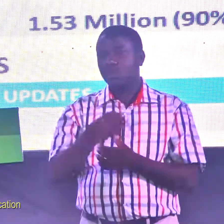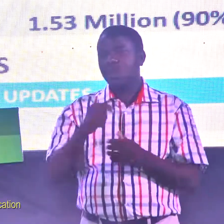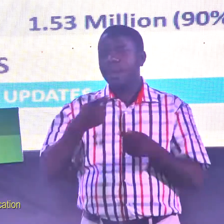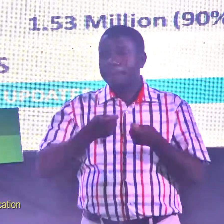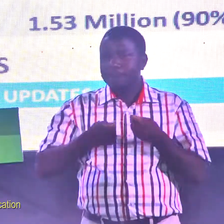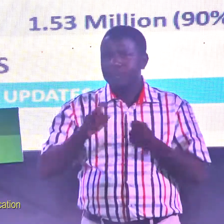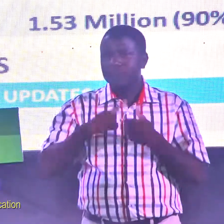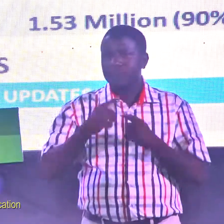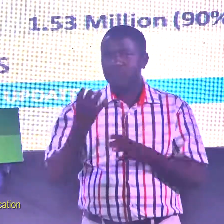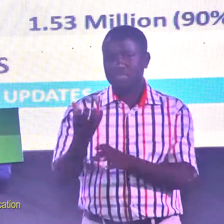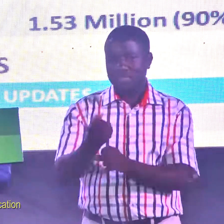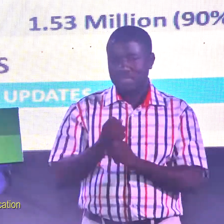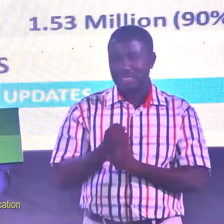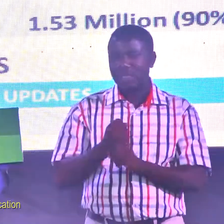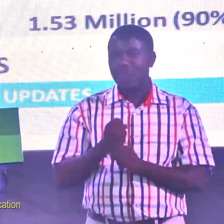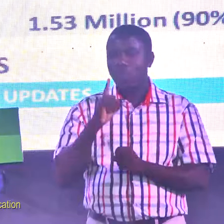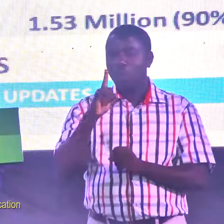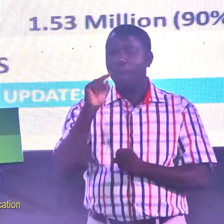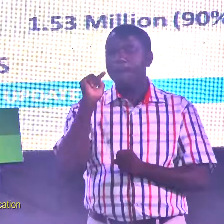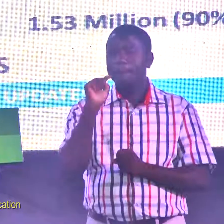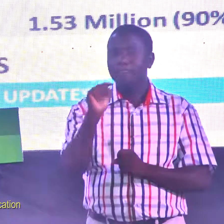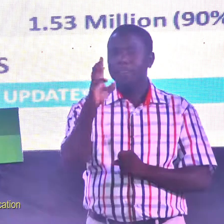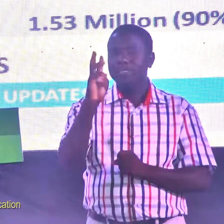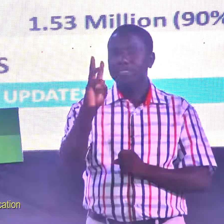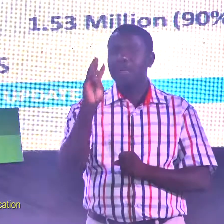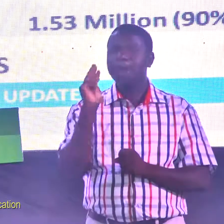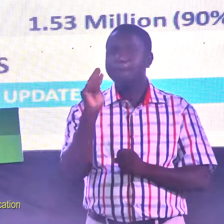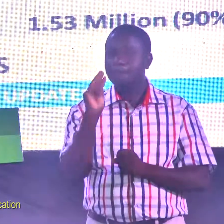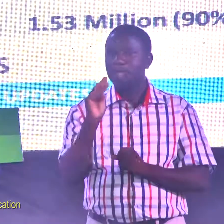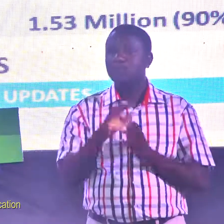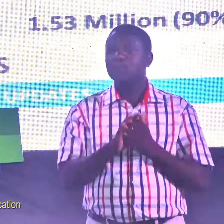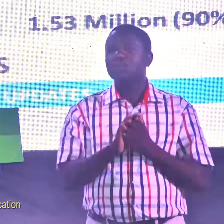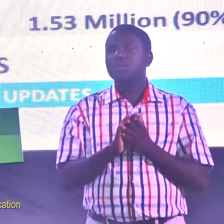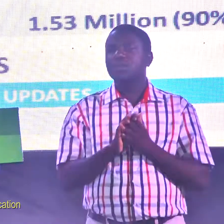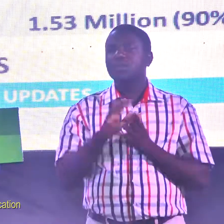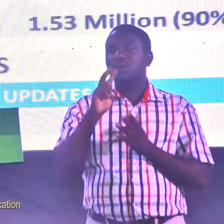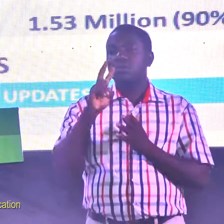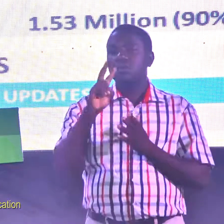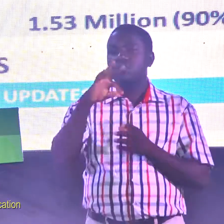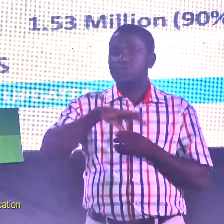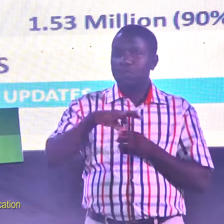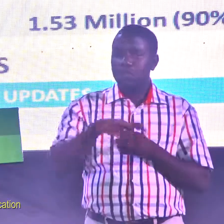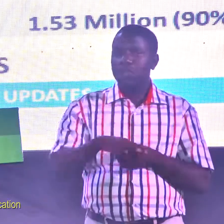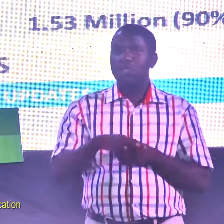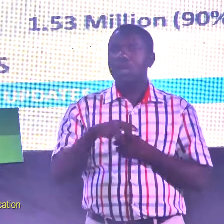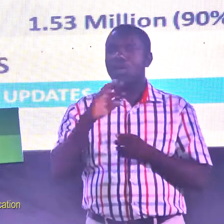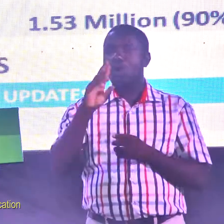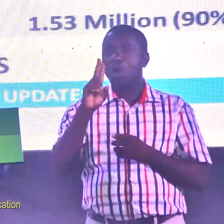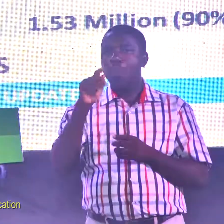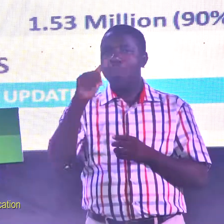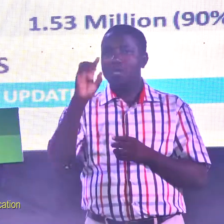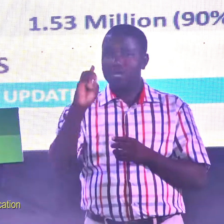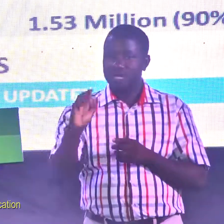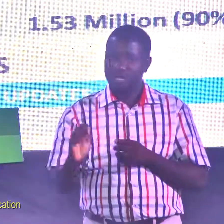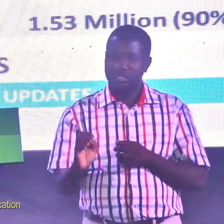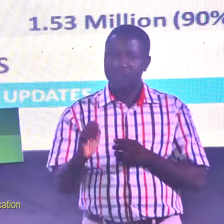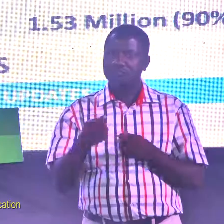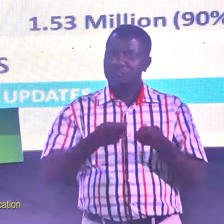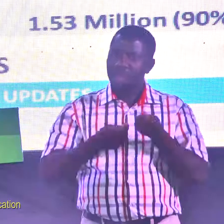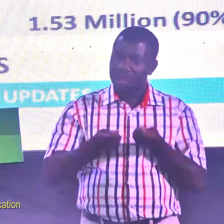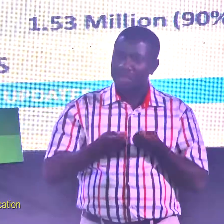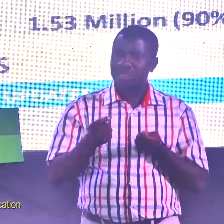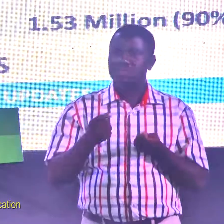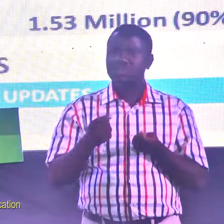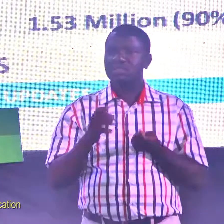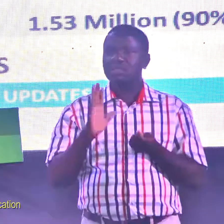to capture 1.6 million voter updates. Voters managed to update their details